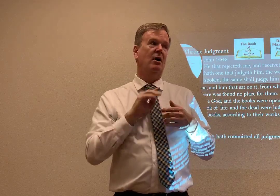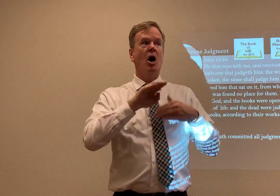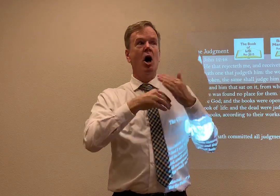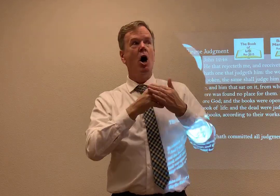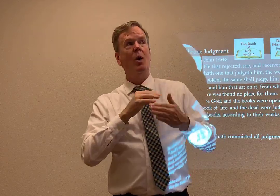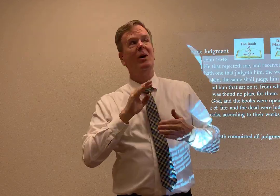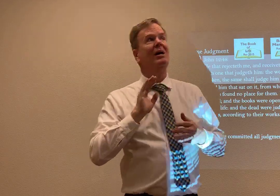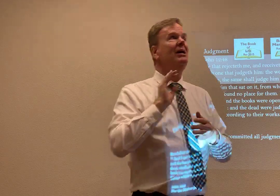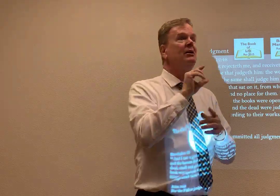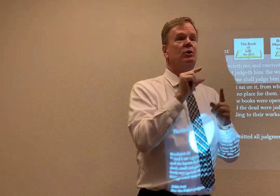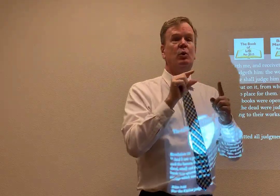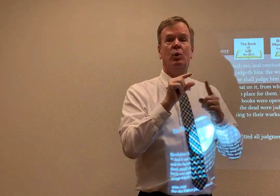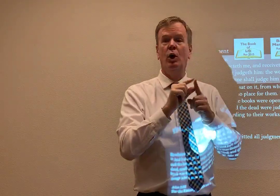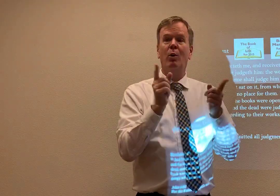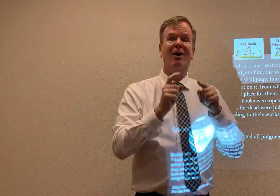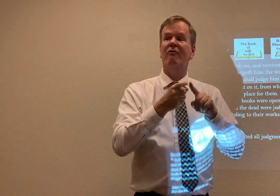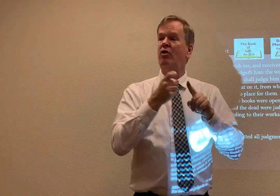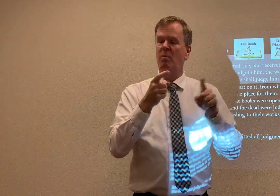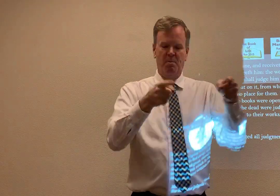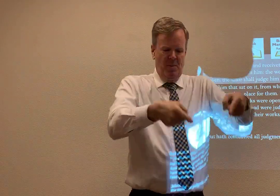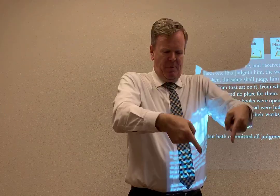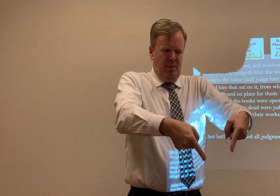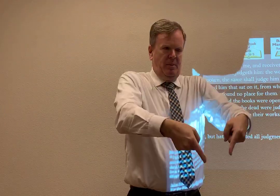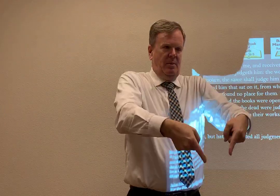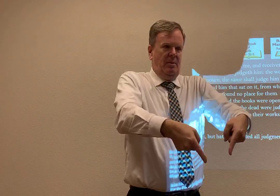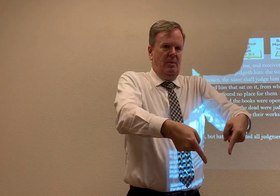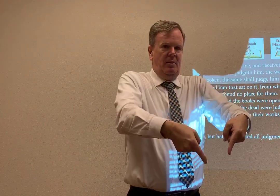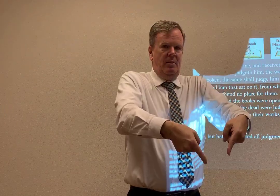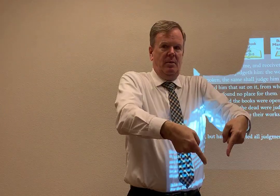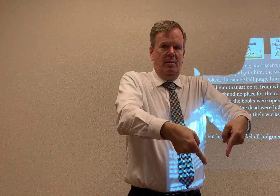about it. All of his words come from this book.